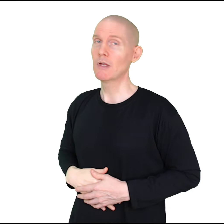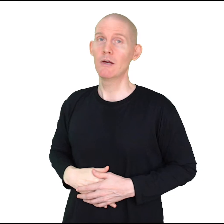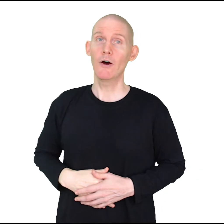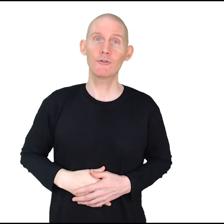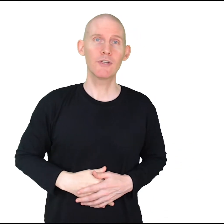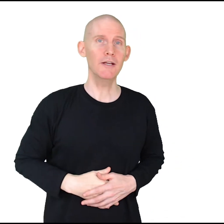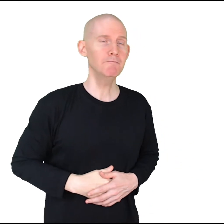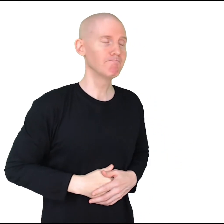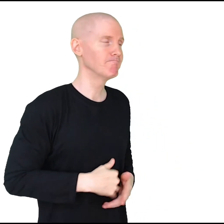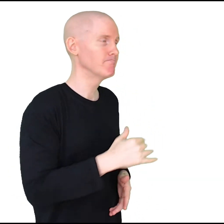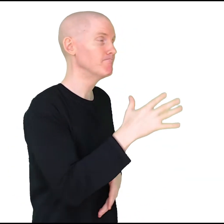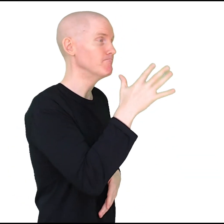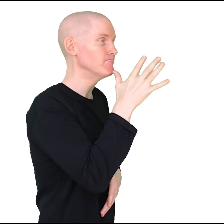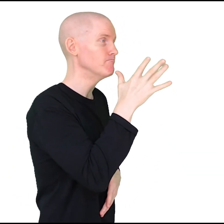Other side.